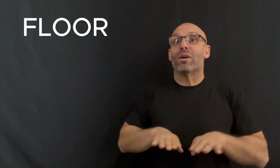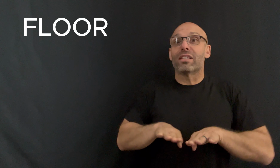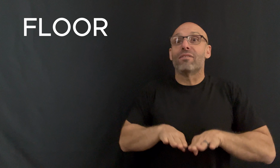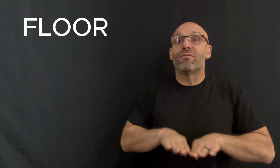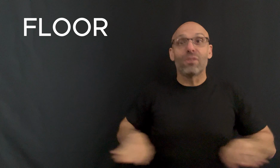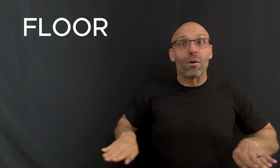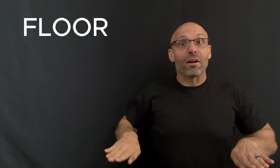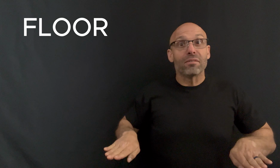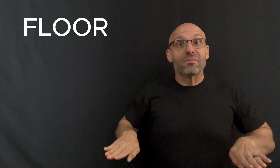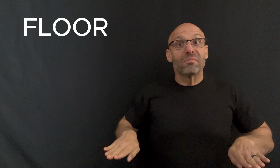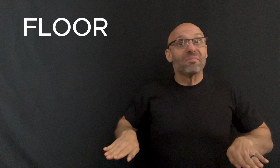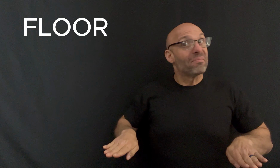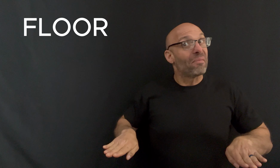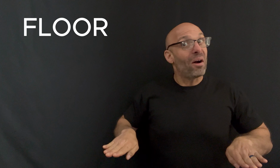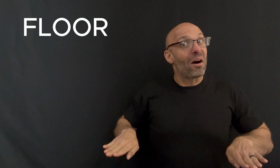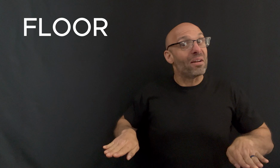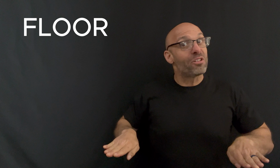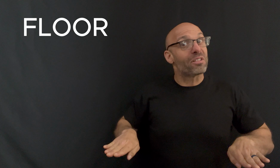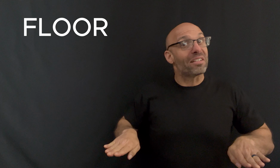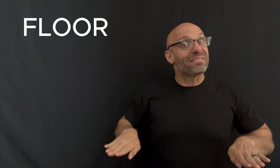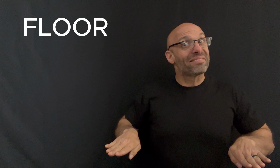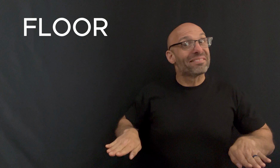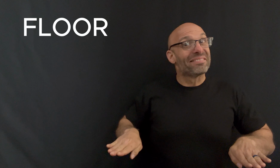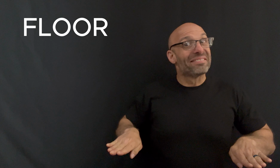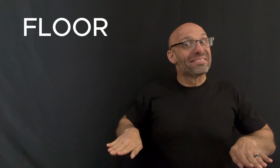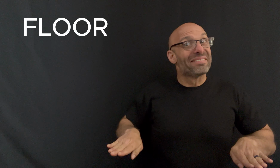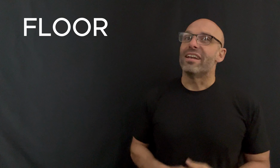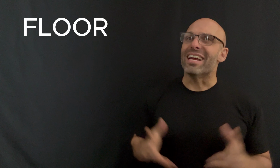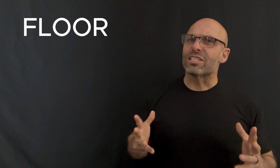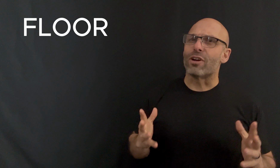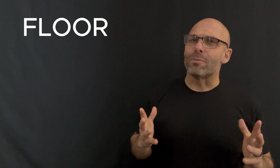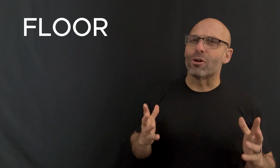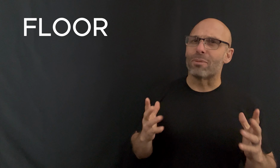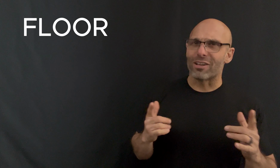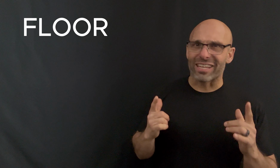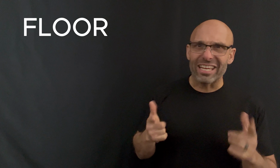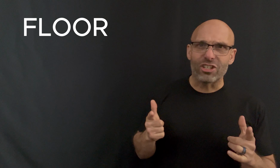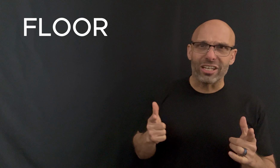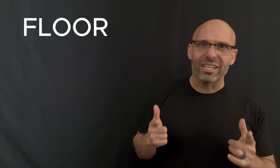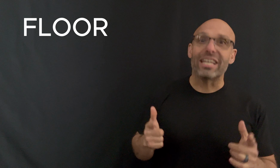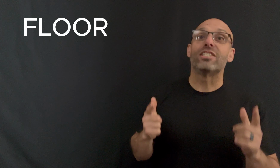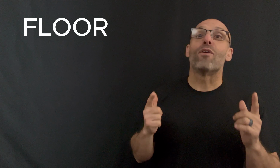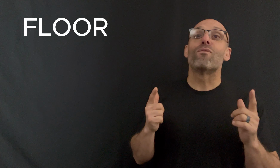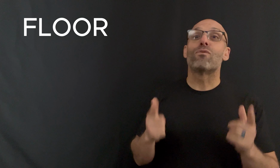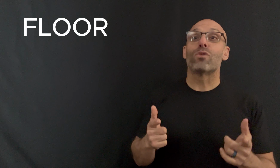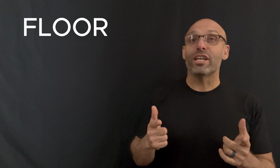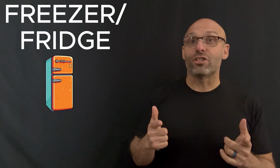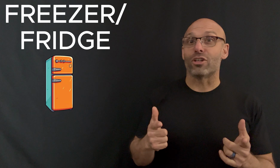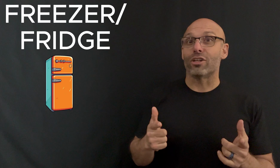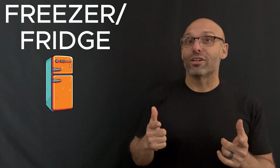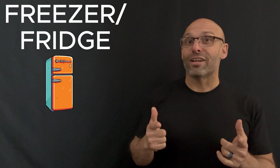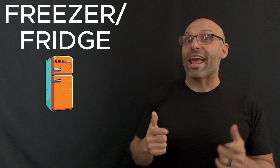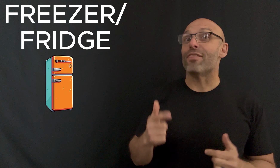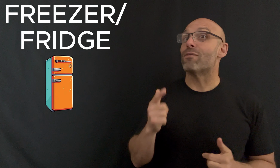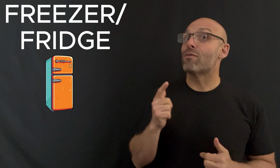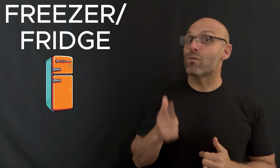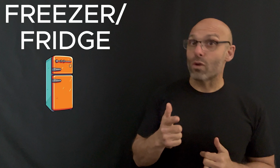the floor. Oh, interesting. Next, very important part of the kitchen is the freezer and the